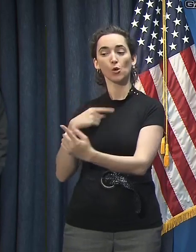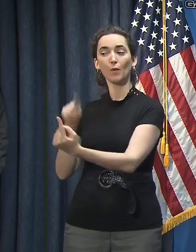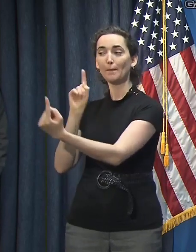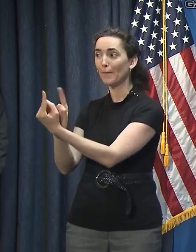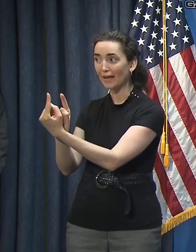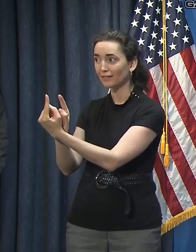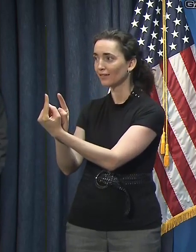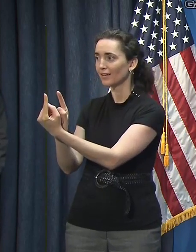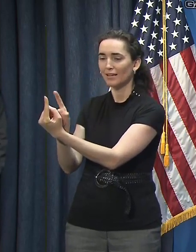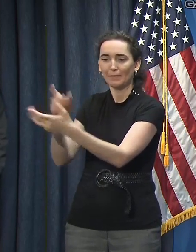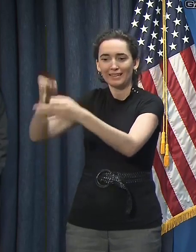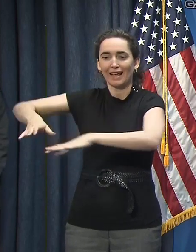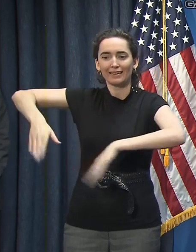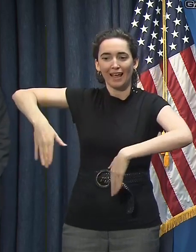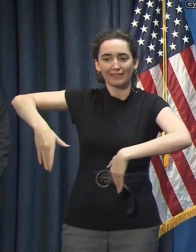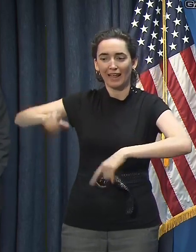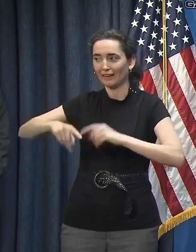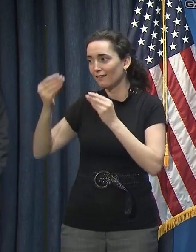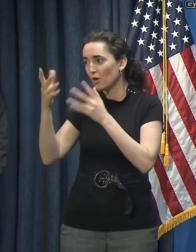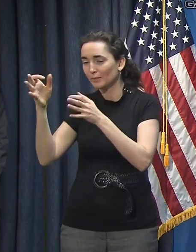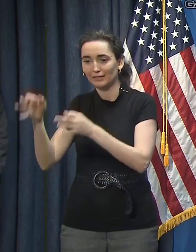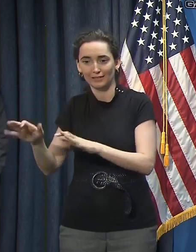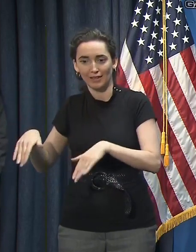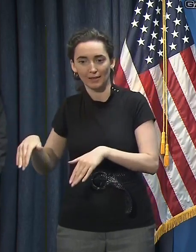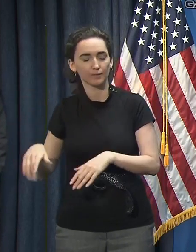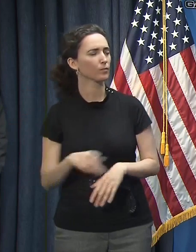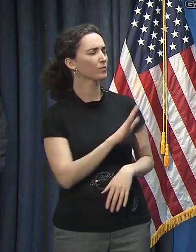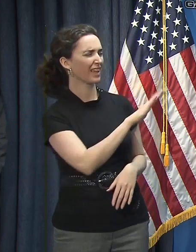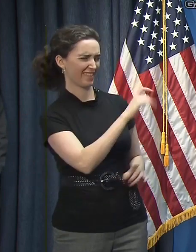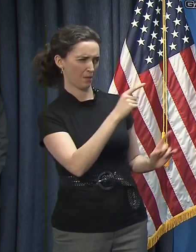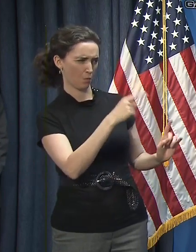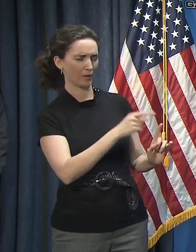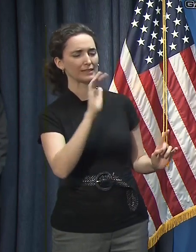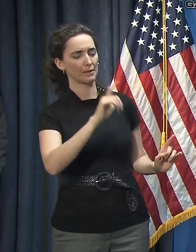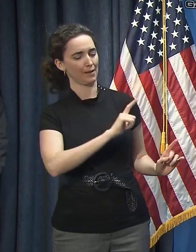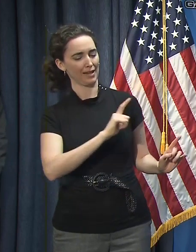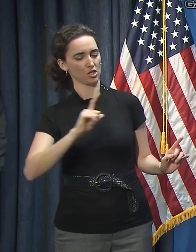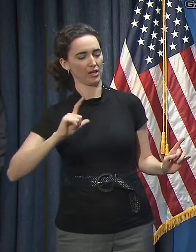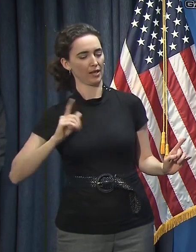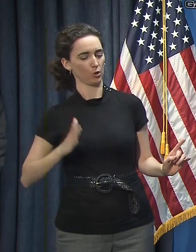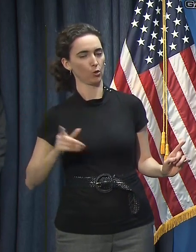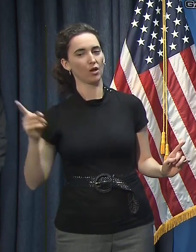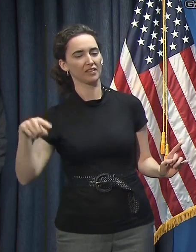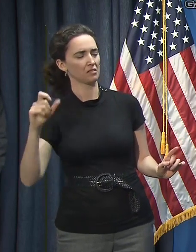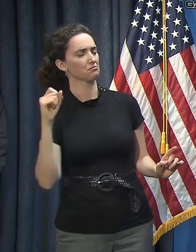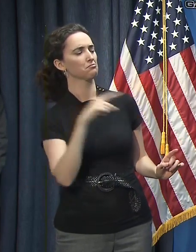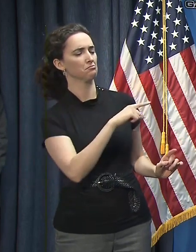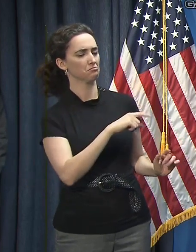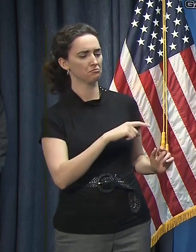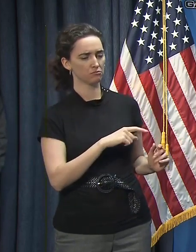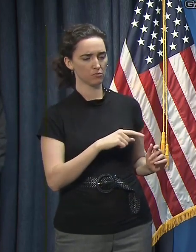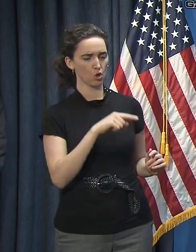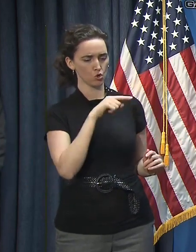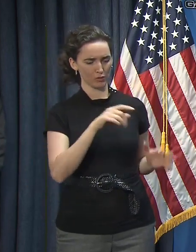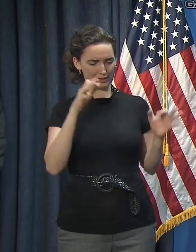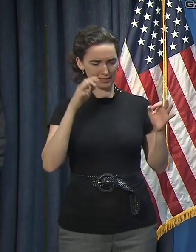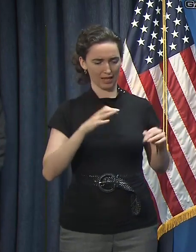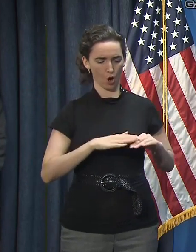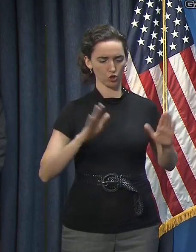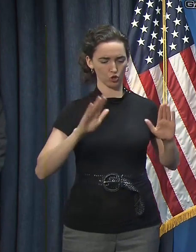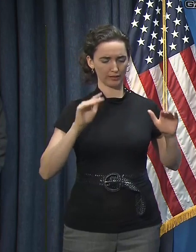that point, it seems as though legislators are questioning why, if you made the decision Sunday